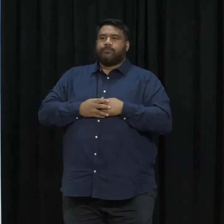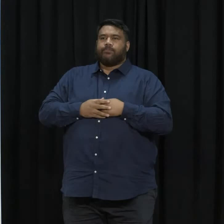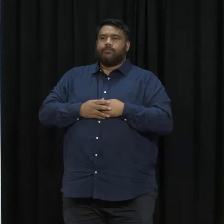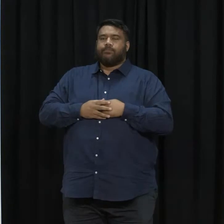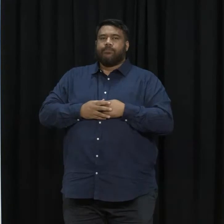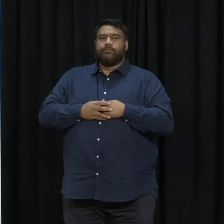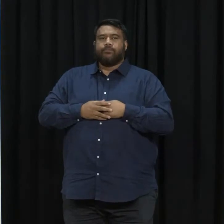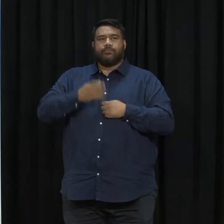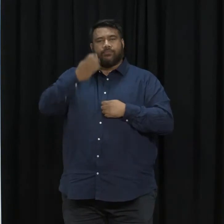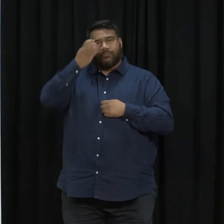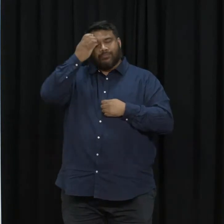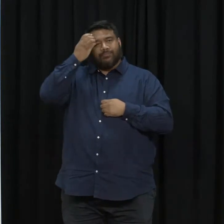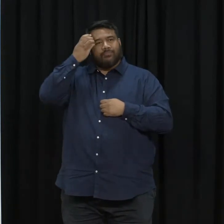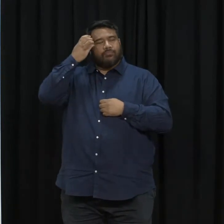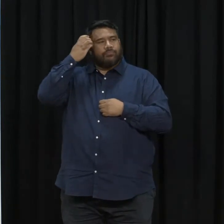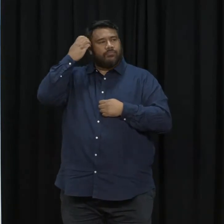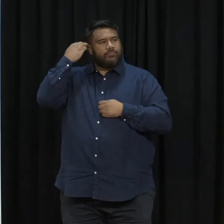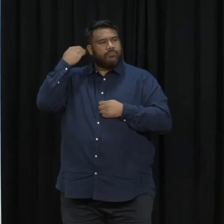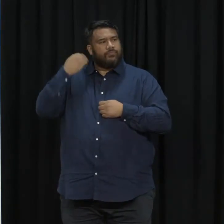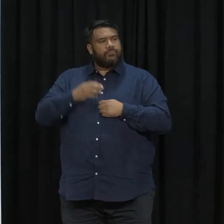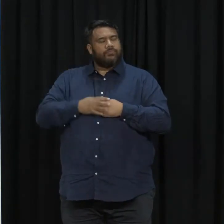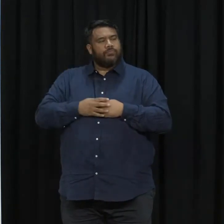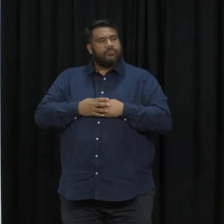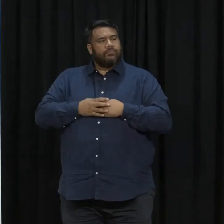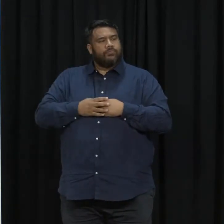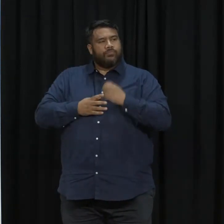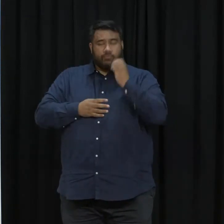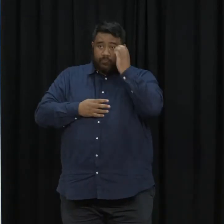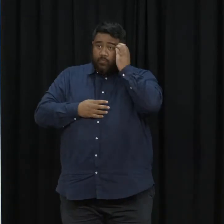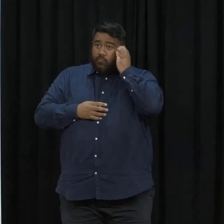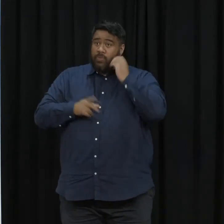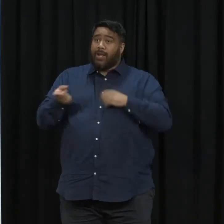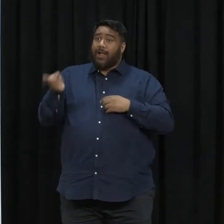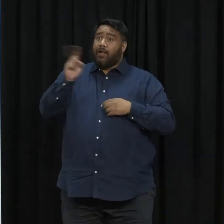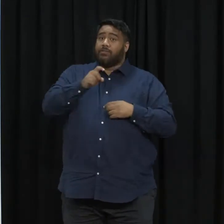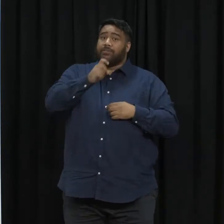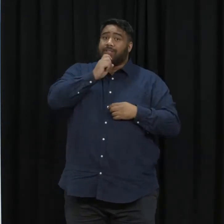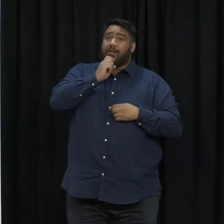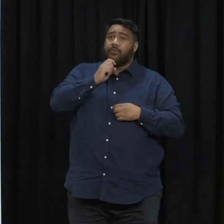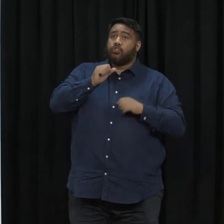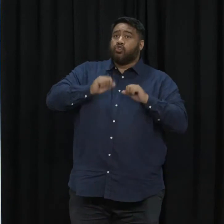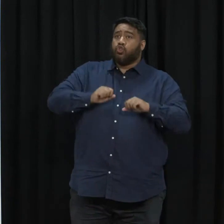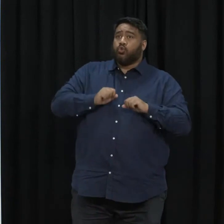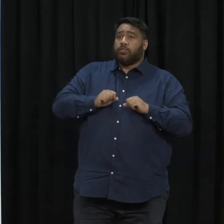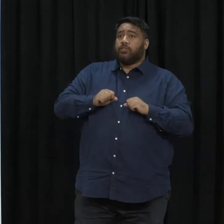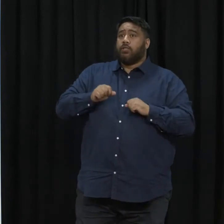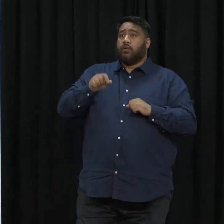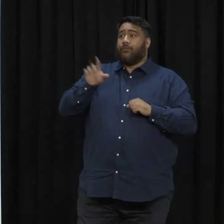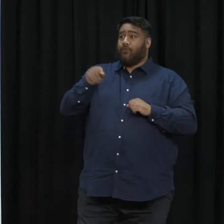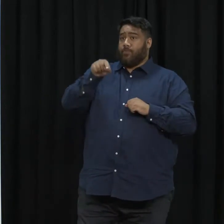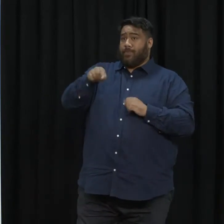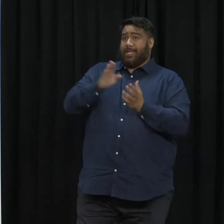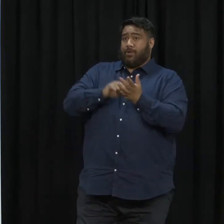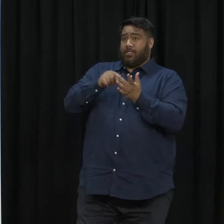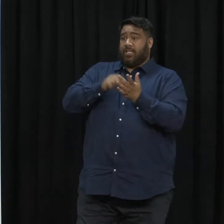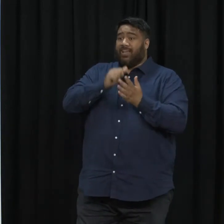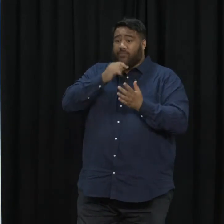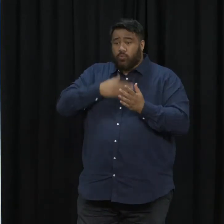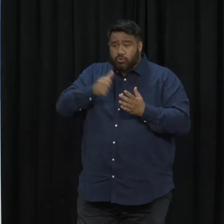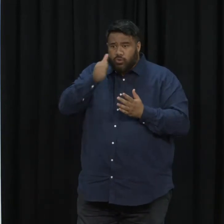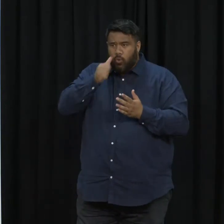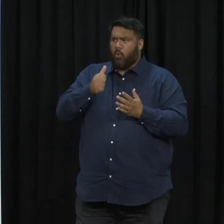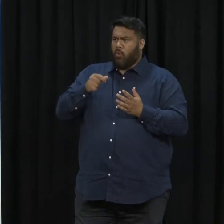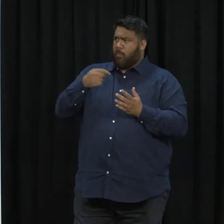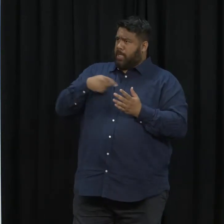that are pertinent, then they will be able to see if they were in the student centre or the cafeteria at that time and should